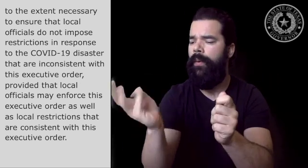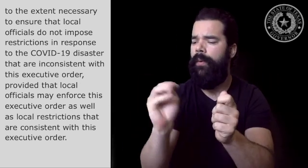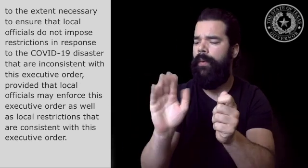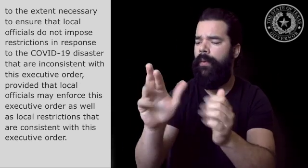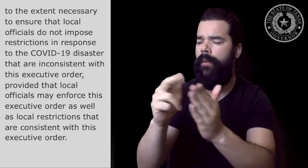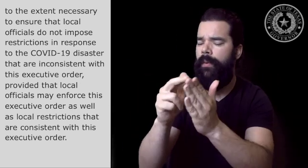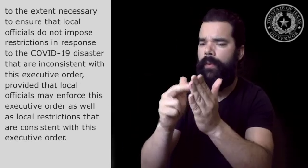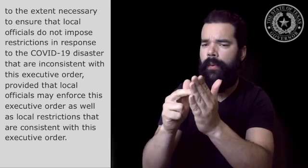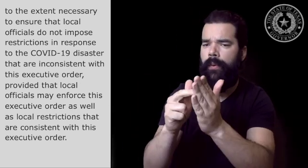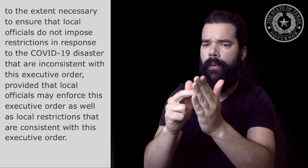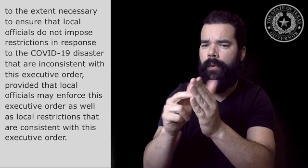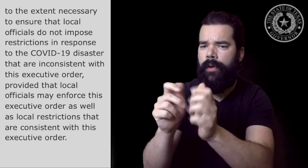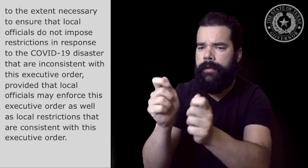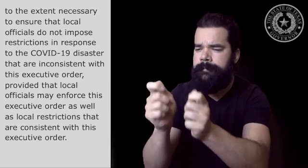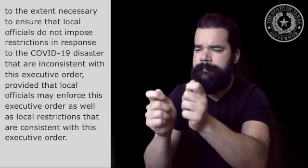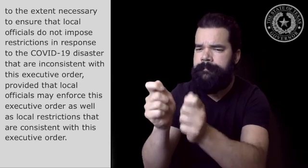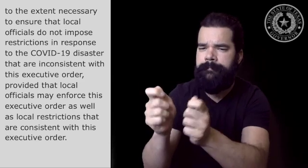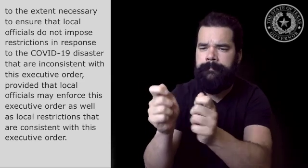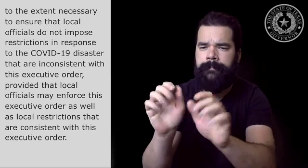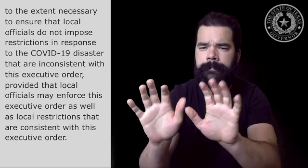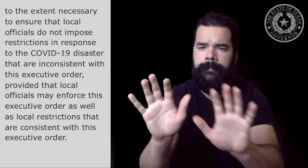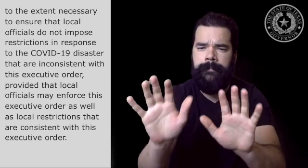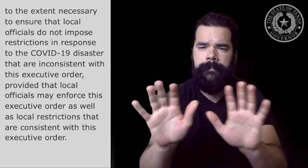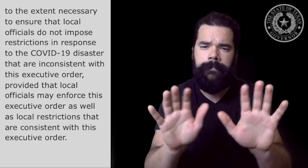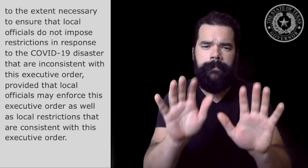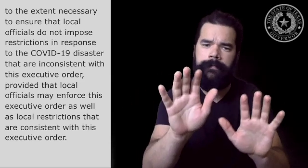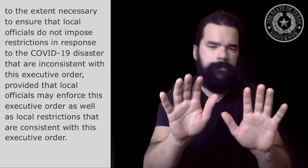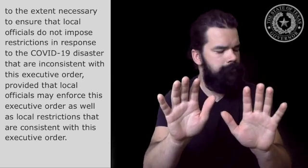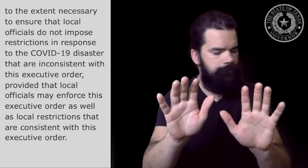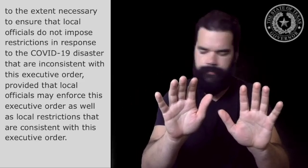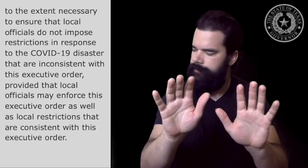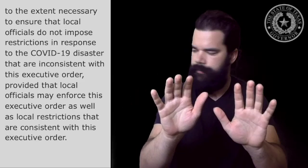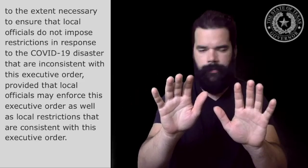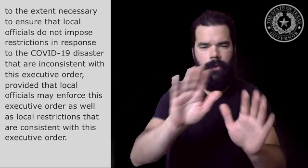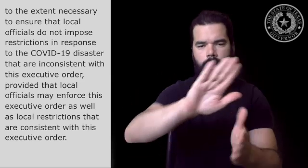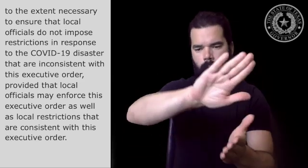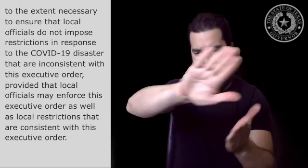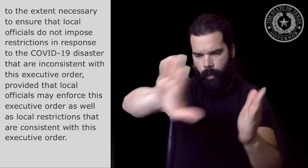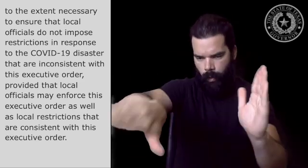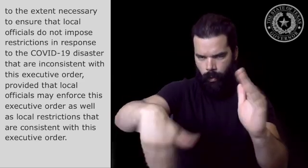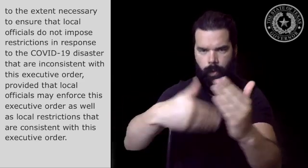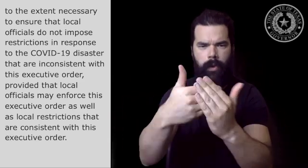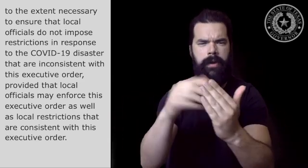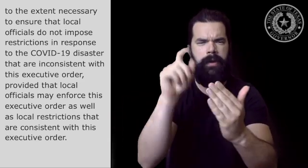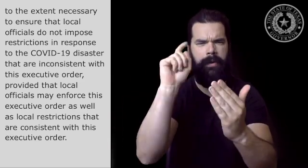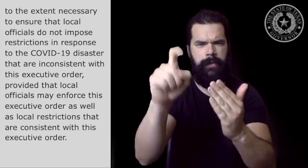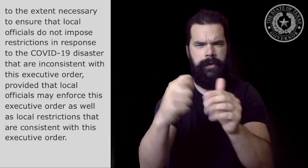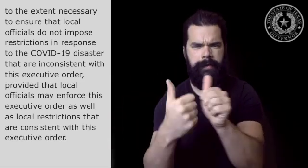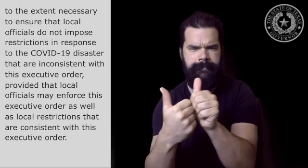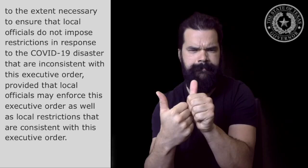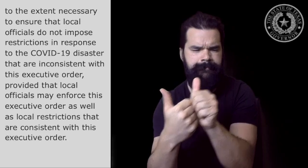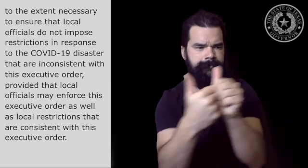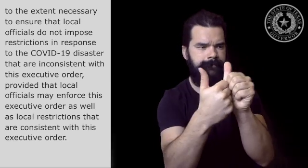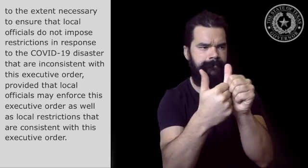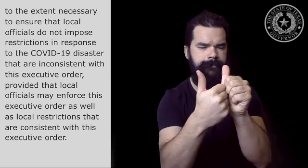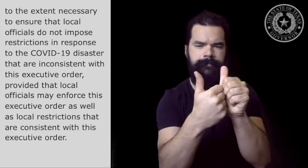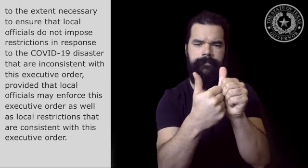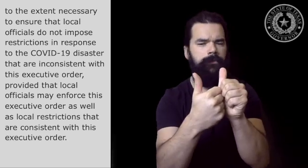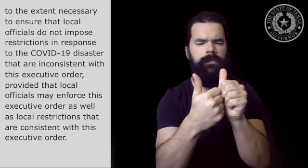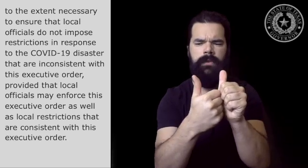may enforce this executive order as well as local restrictions that are consistent with this executive